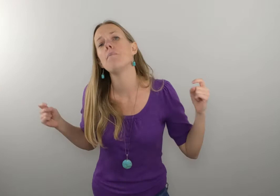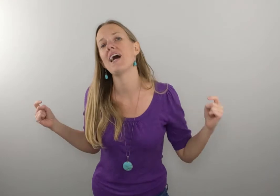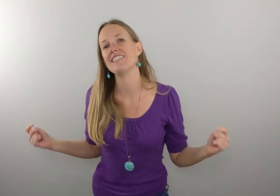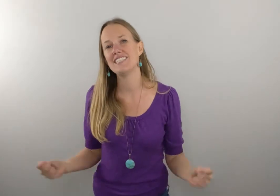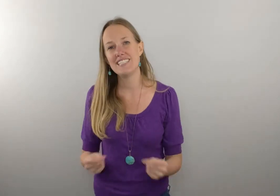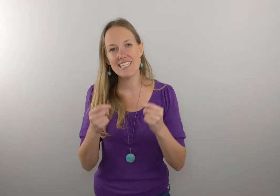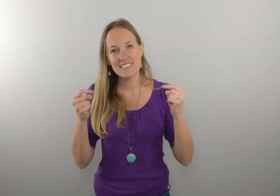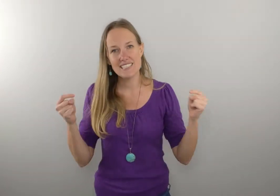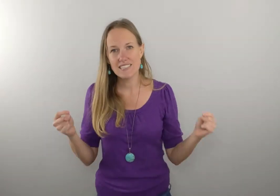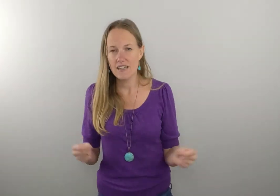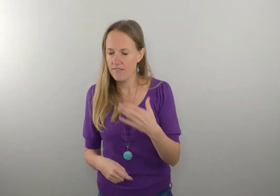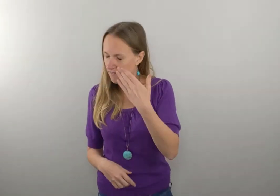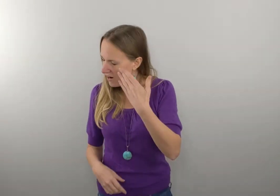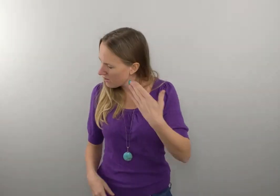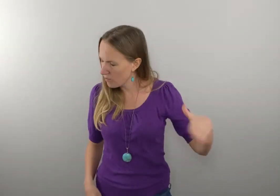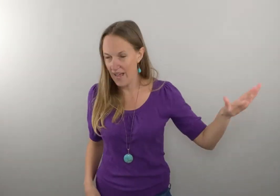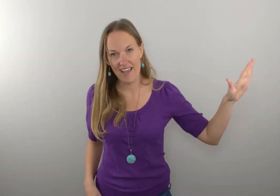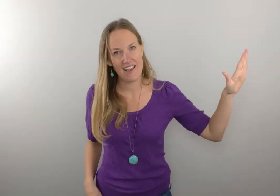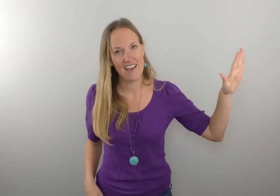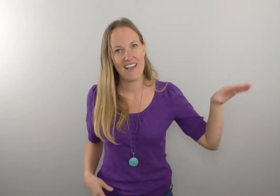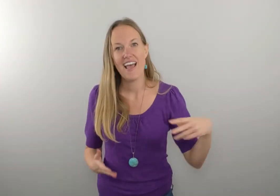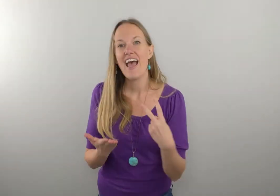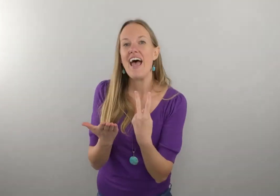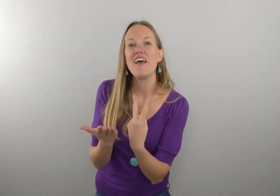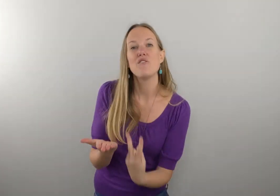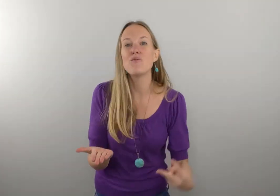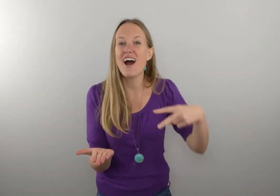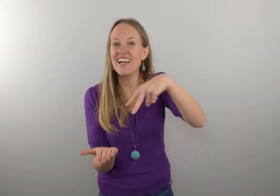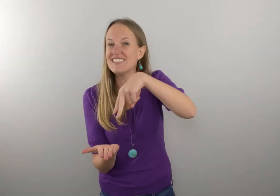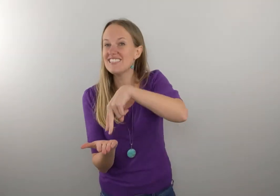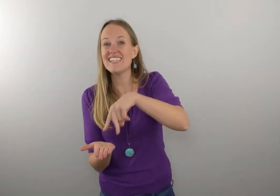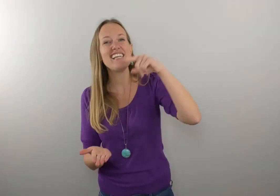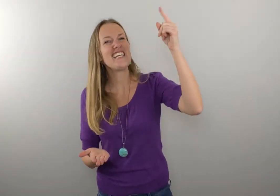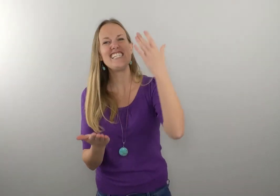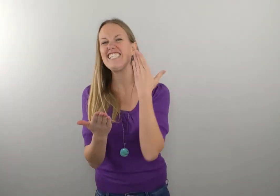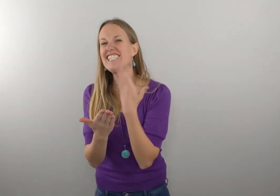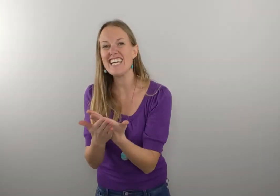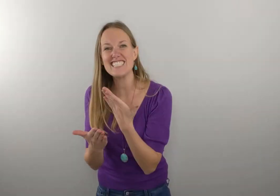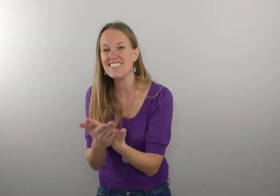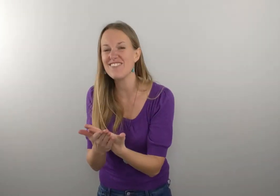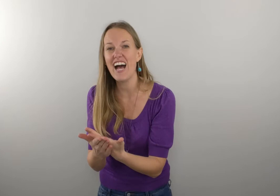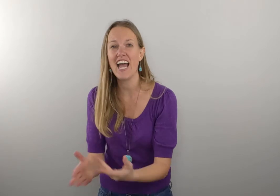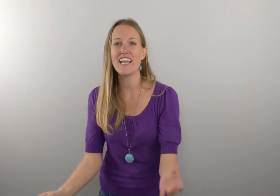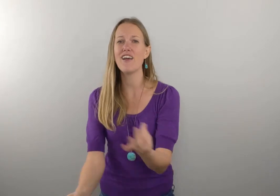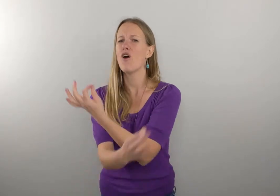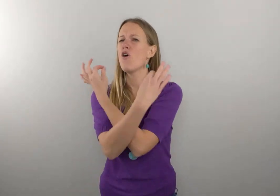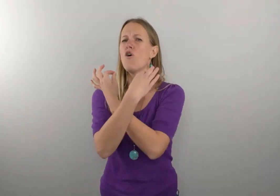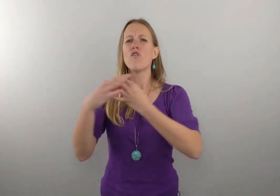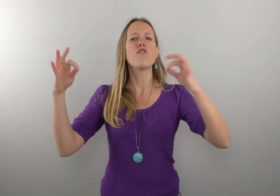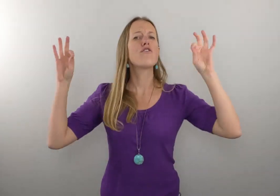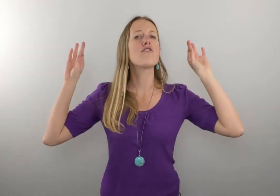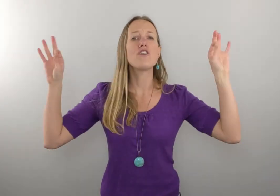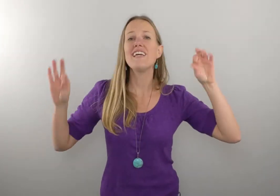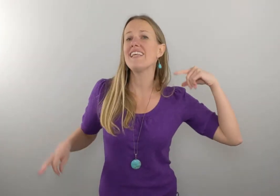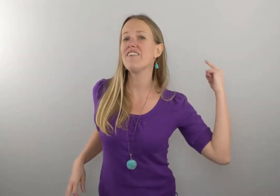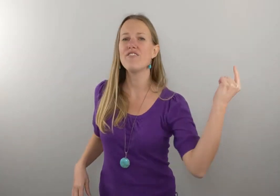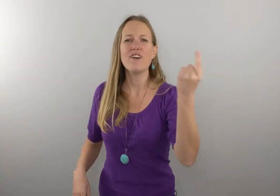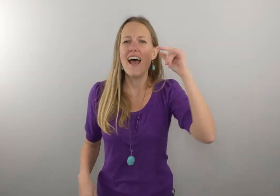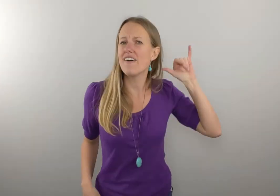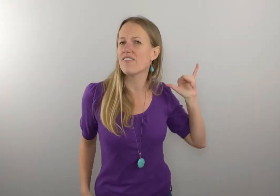my sins far away. And rising, he justified freely